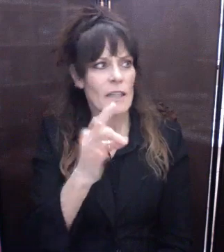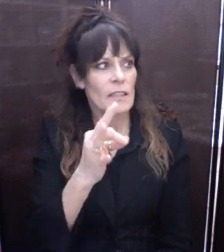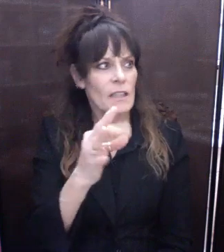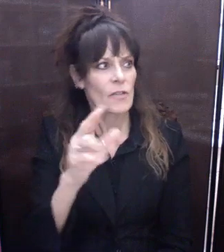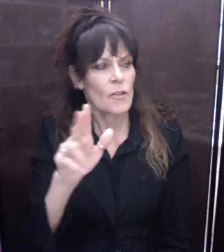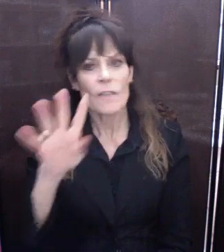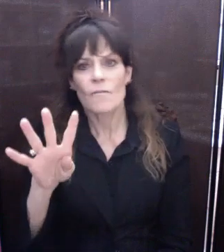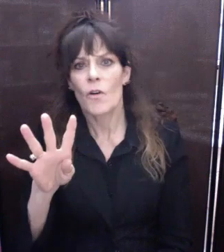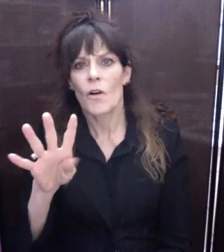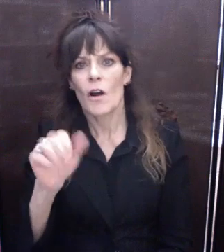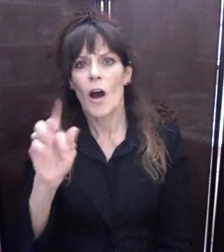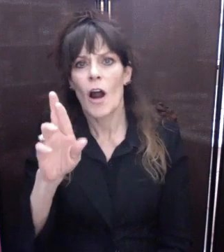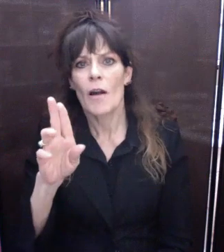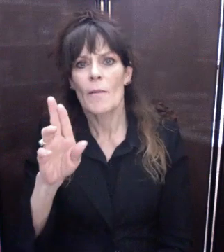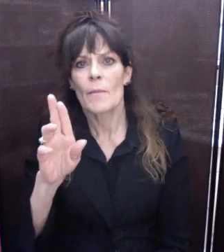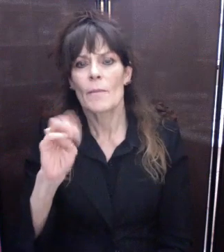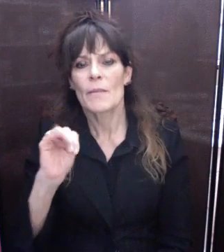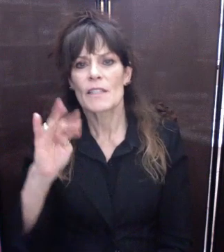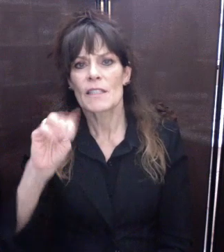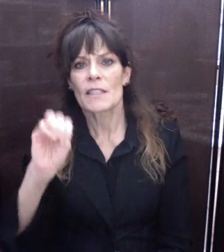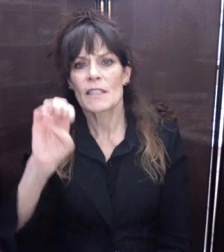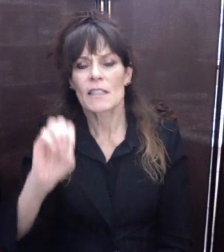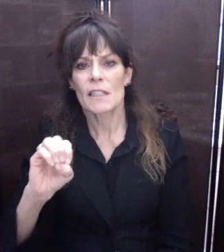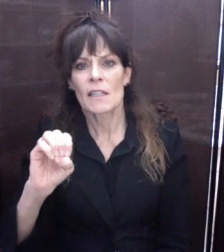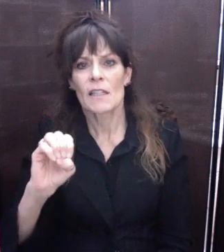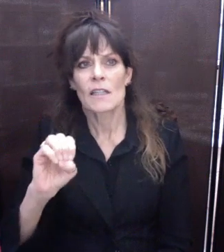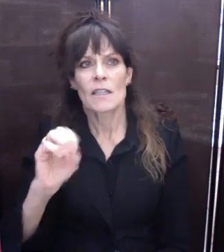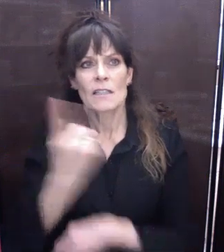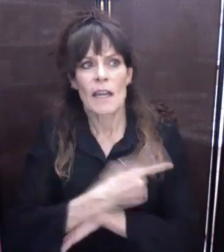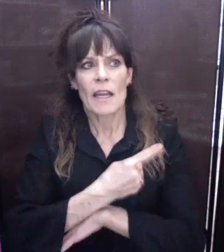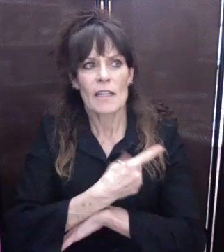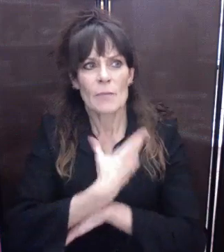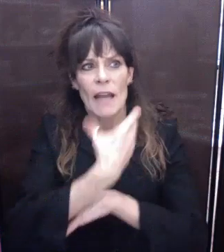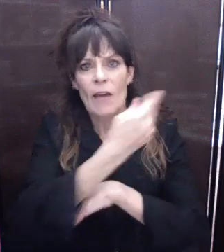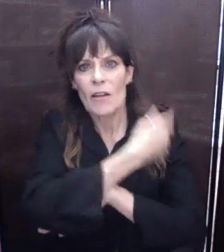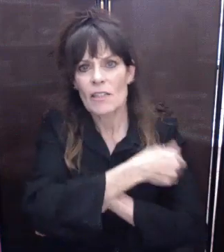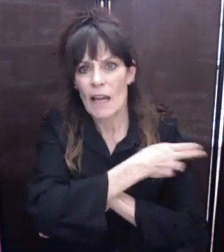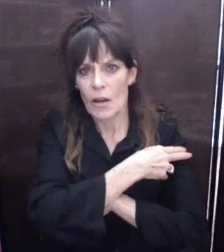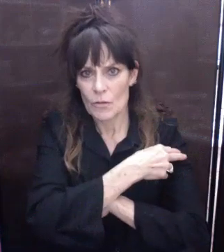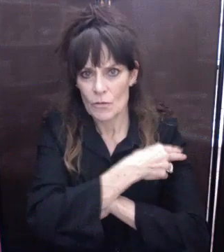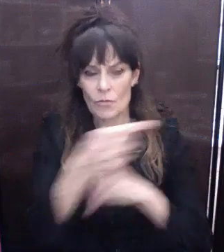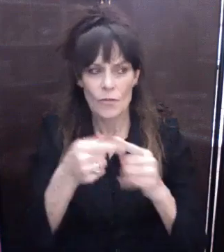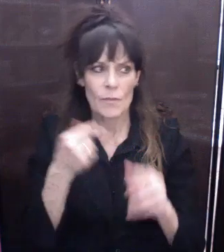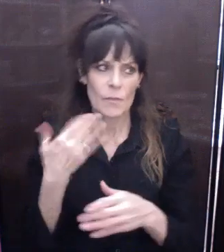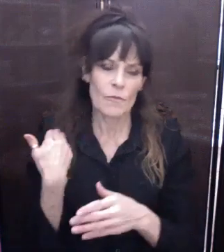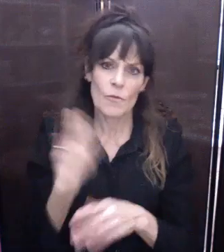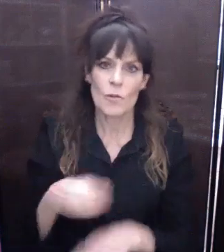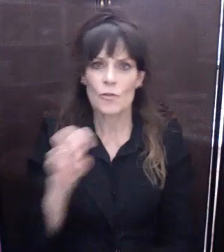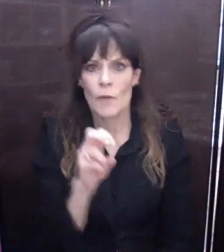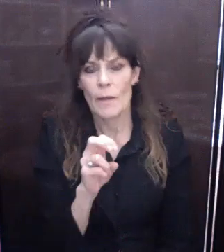He'd been out of towns for a couple of months from the previous trip that he'd made there. And he decided it